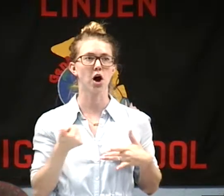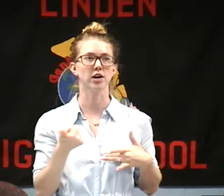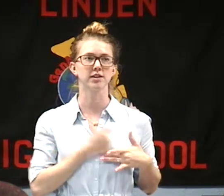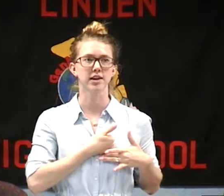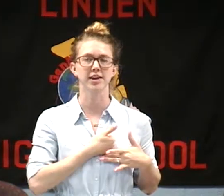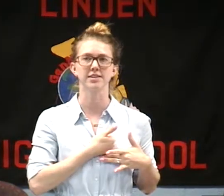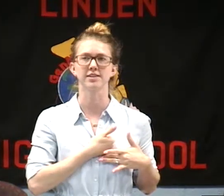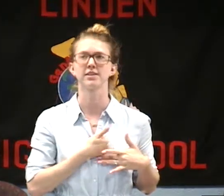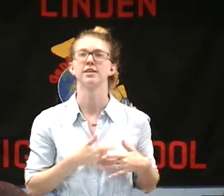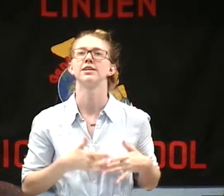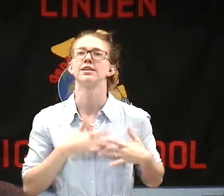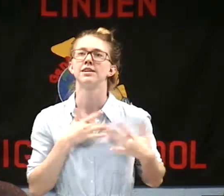heart